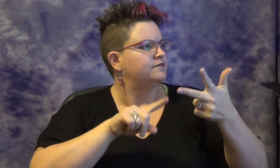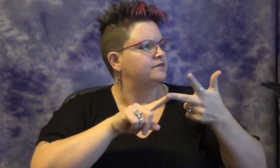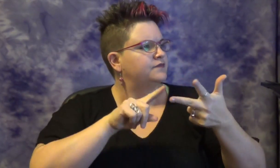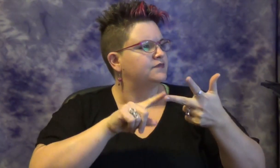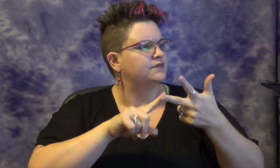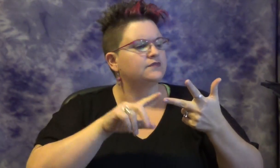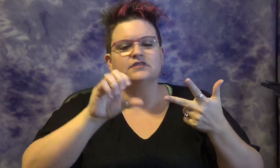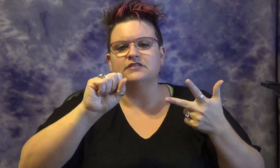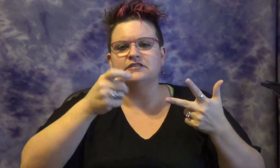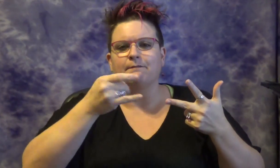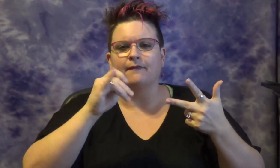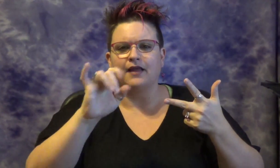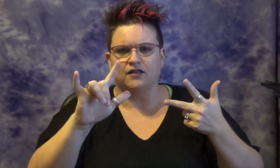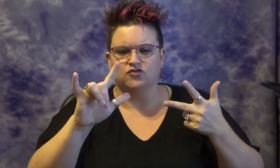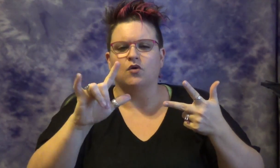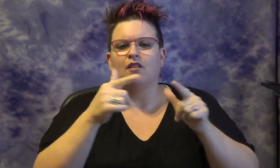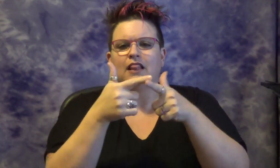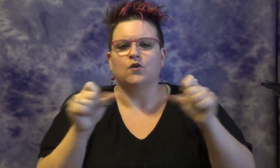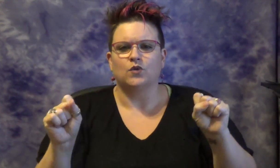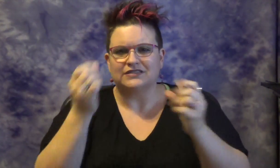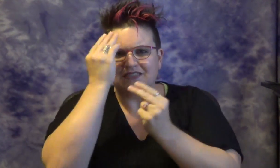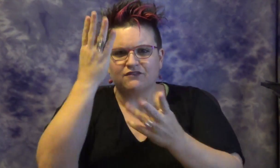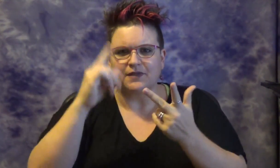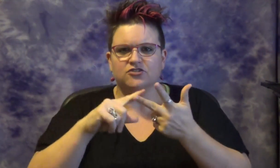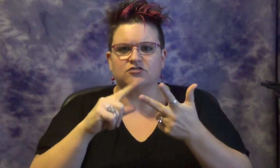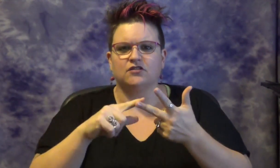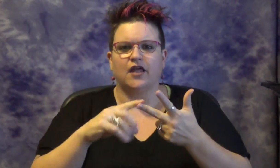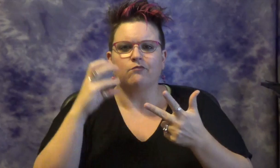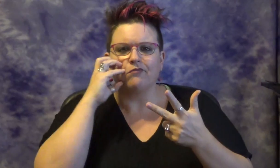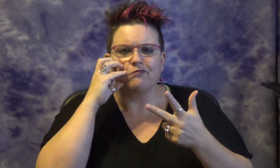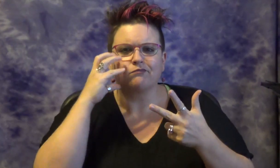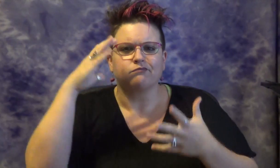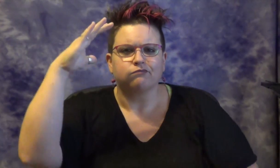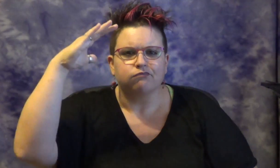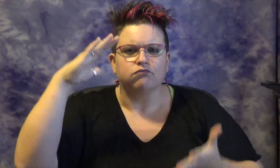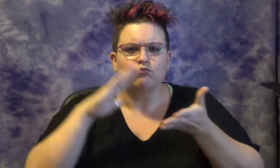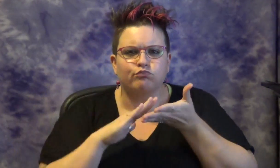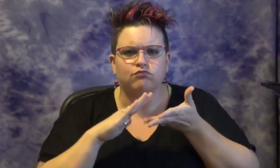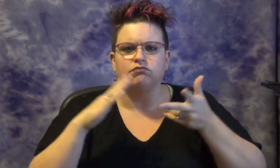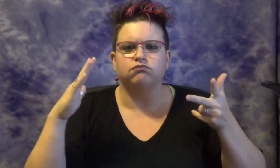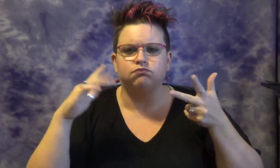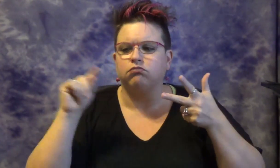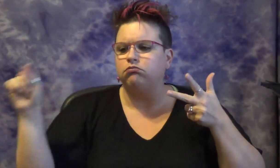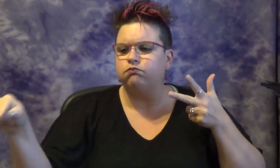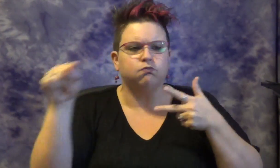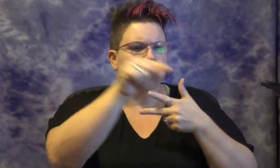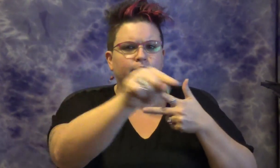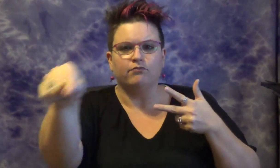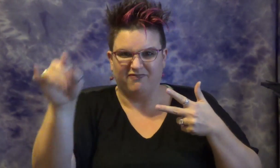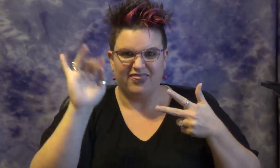facial, grammatical structure. It has linguistic information.